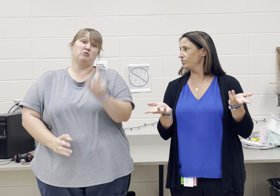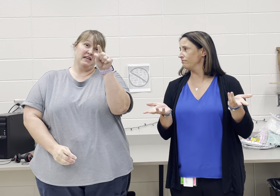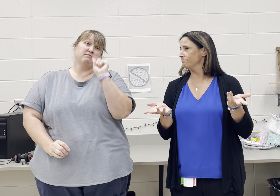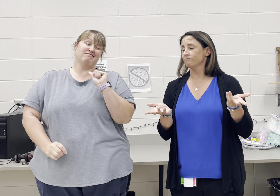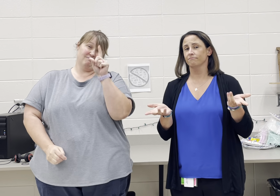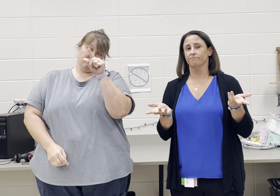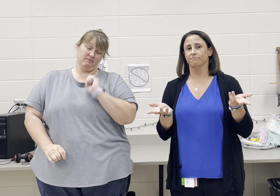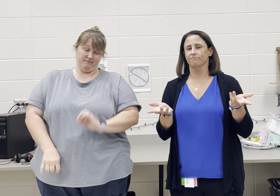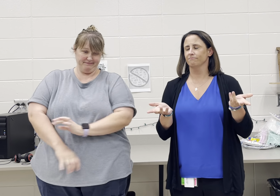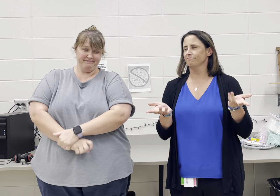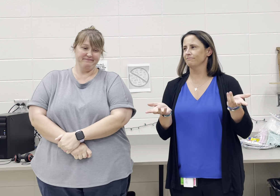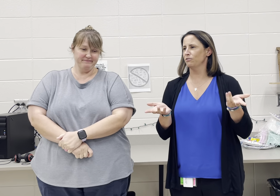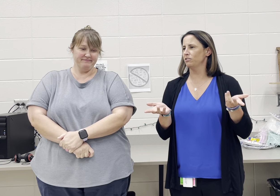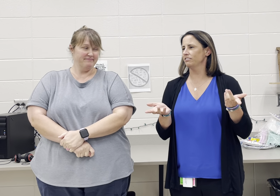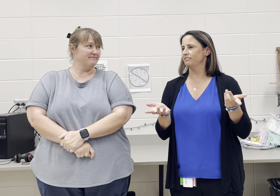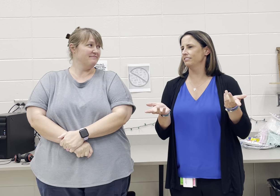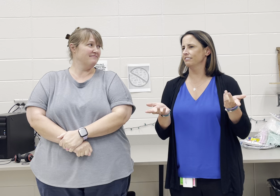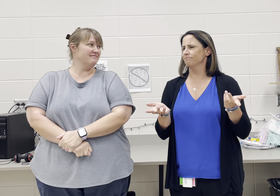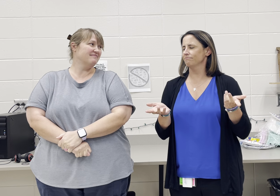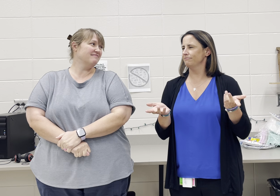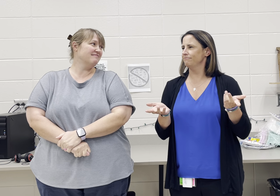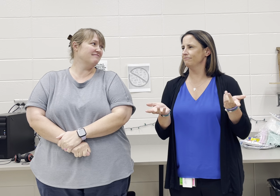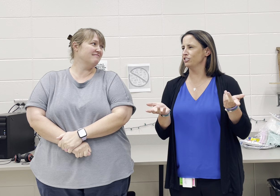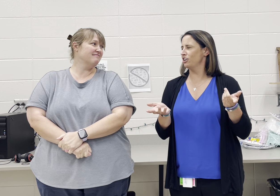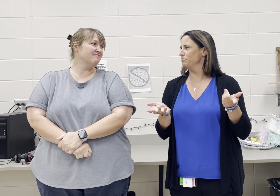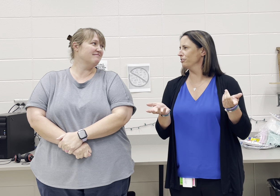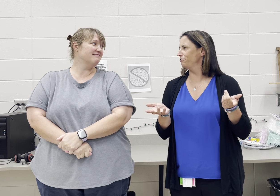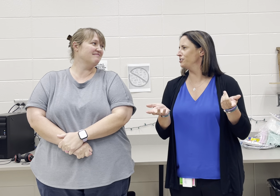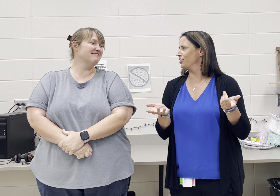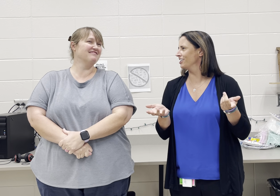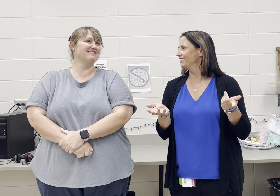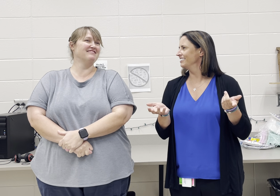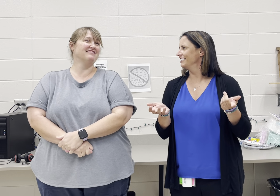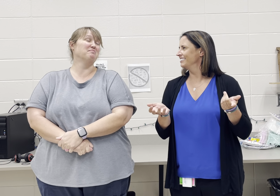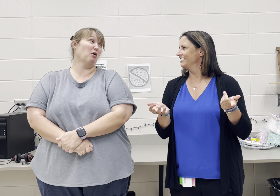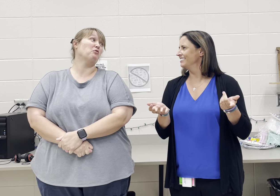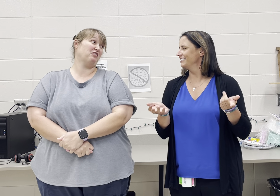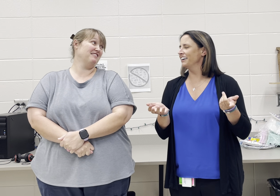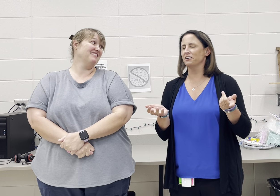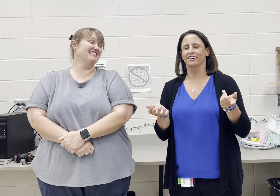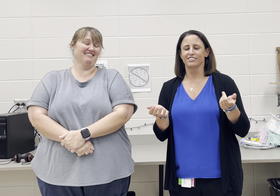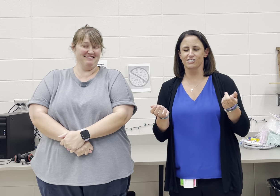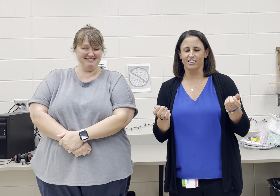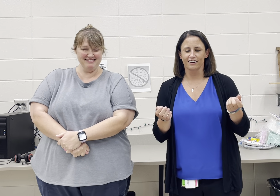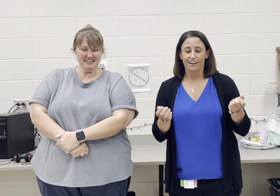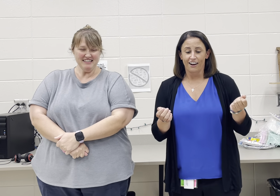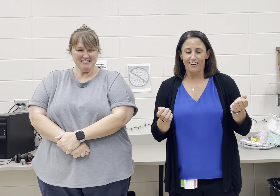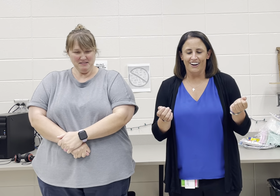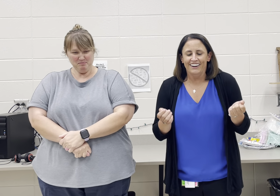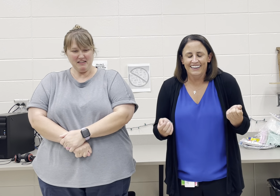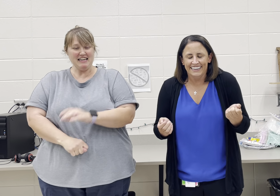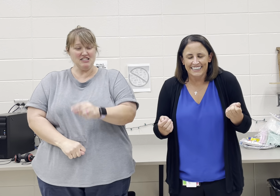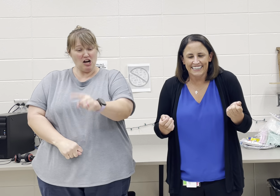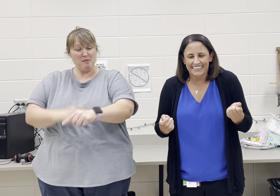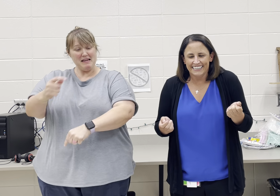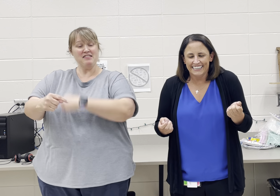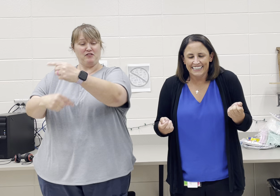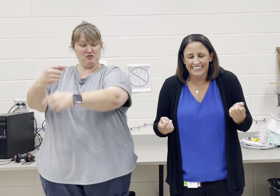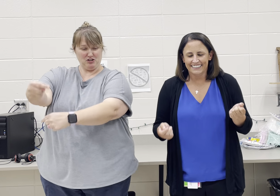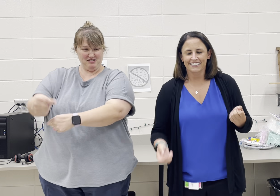need? Well, a job or a future? Both. Okay, just checking. They need a job in the future.